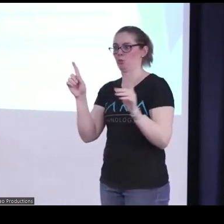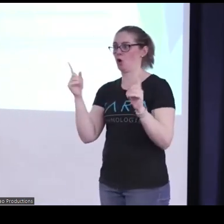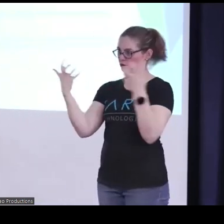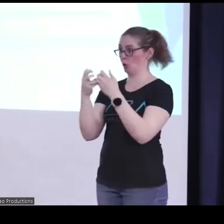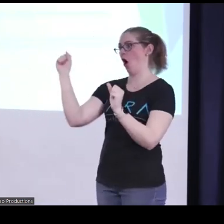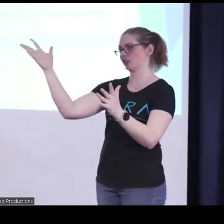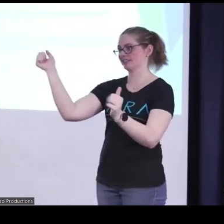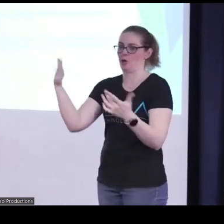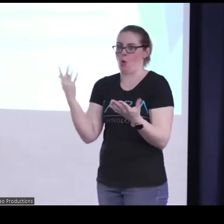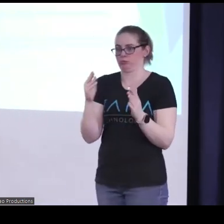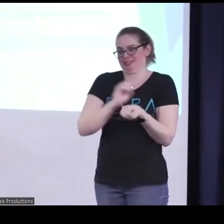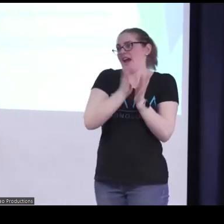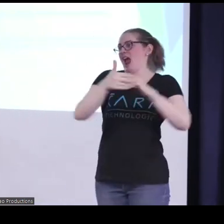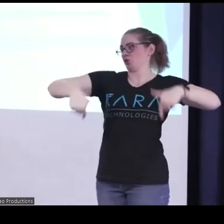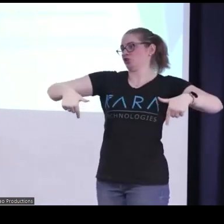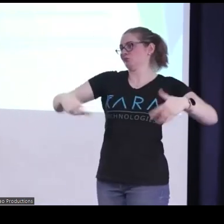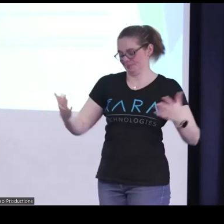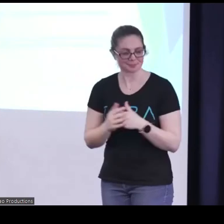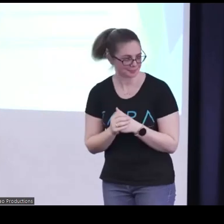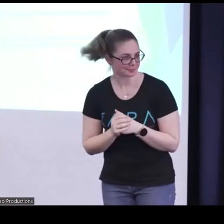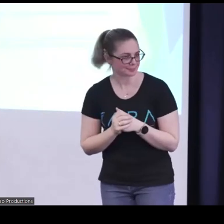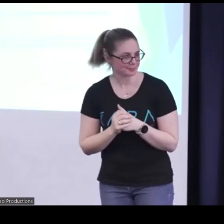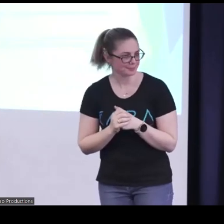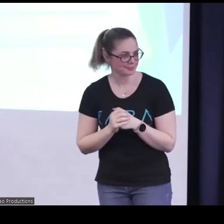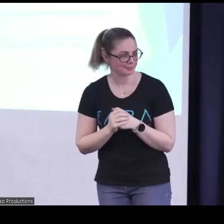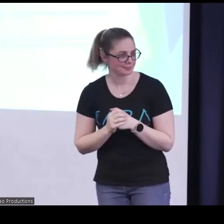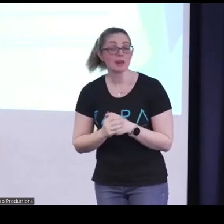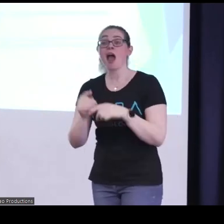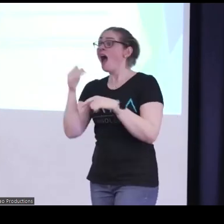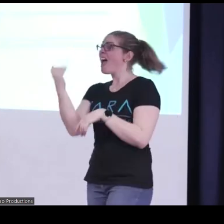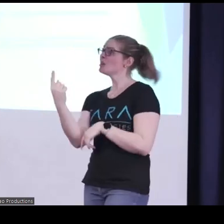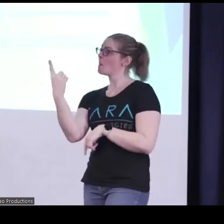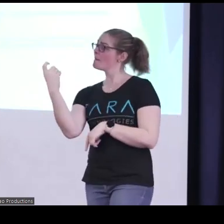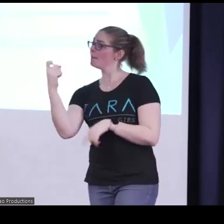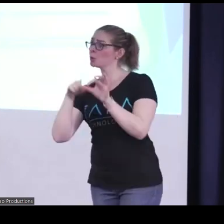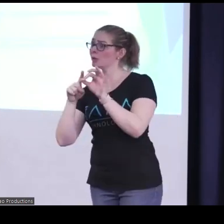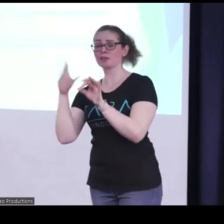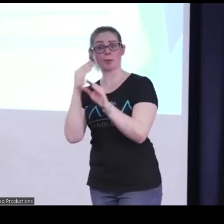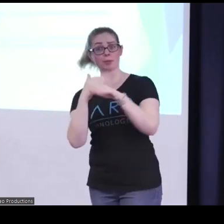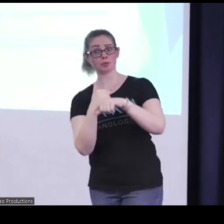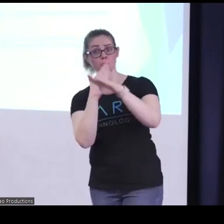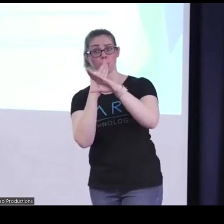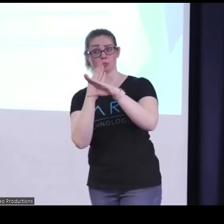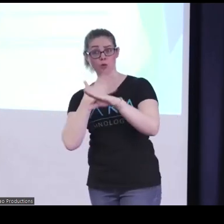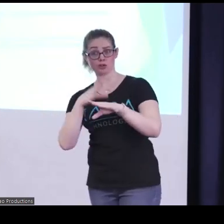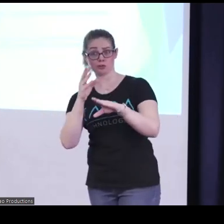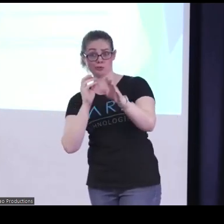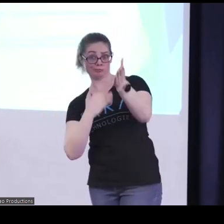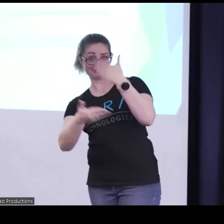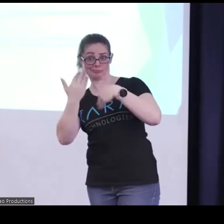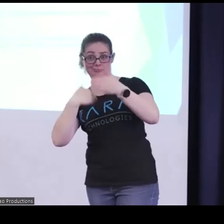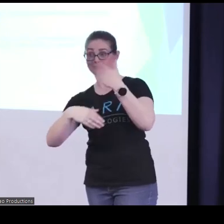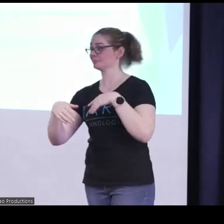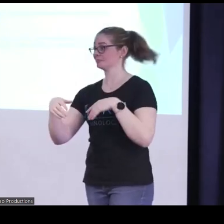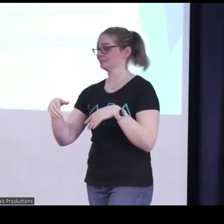to be provided. So it would suit the context to be in Auslan, to be in New Zealand Sign Language. Was there